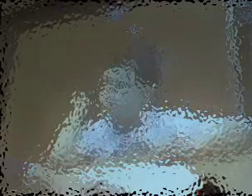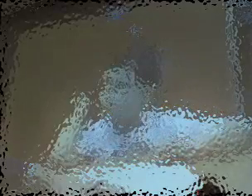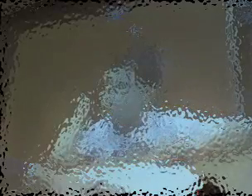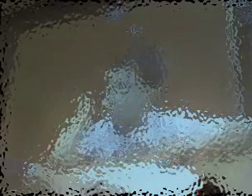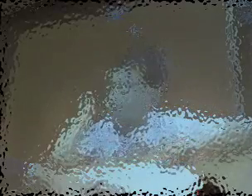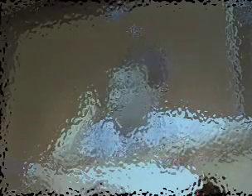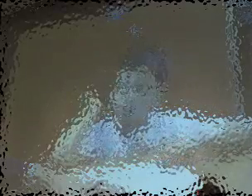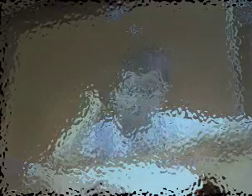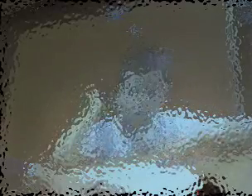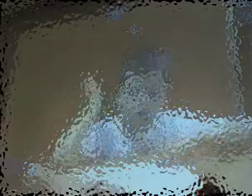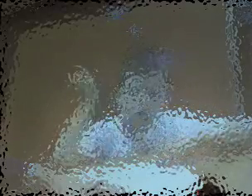won't,